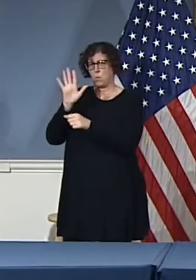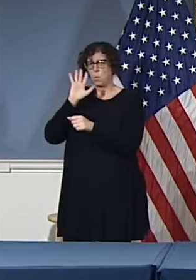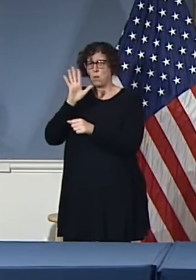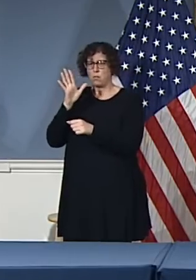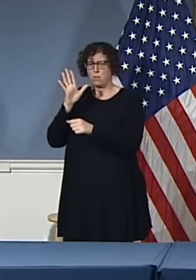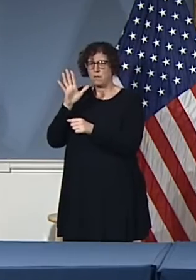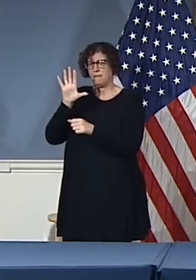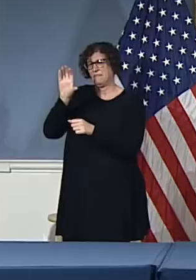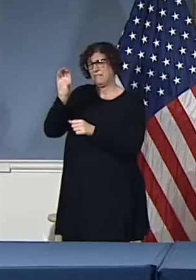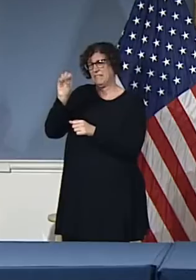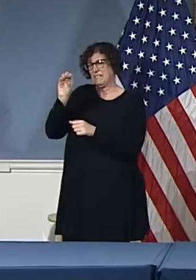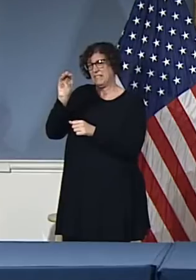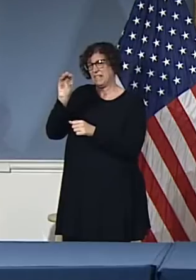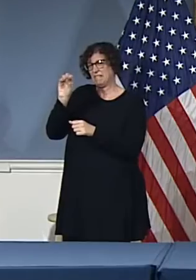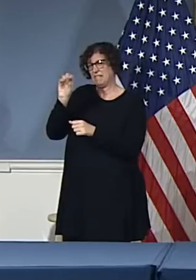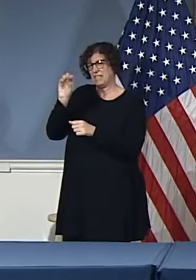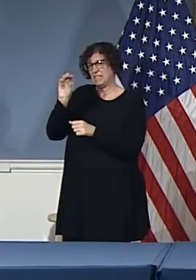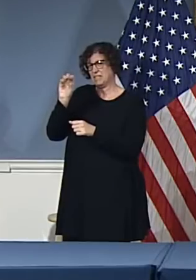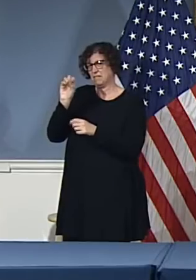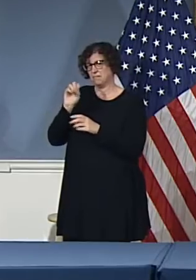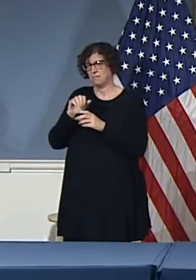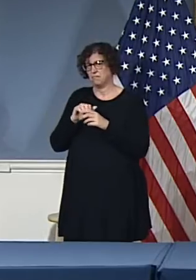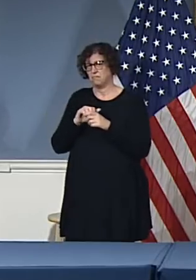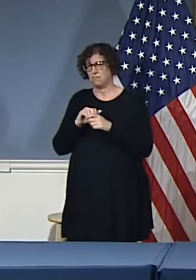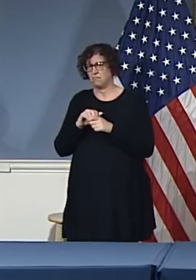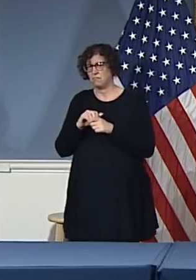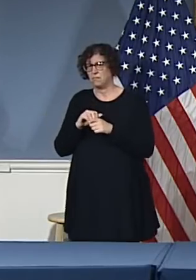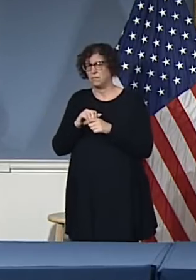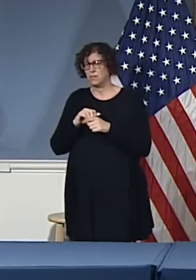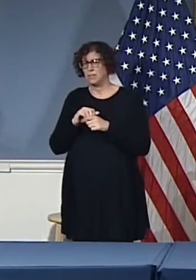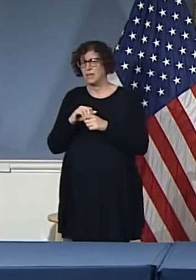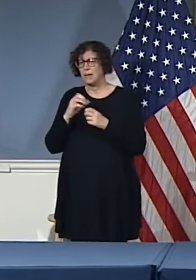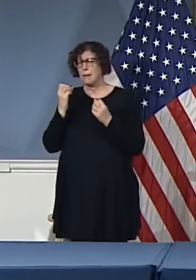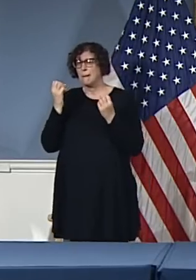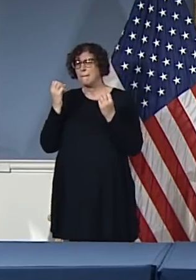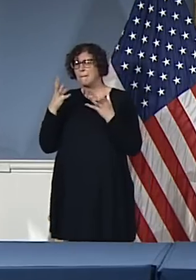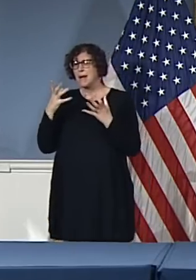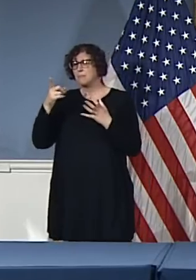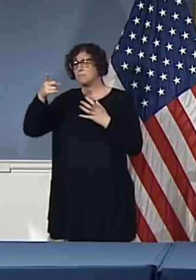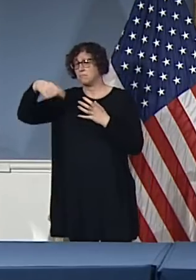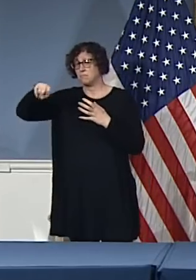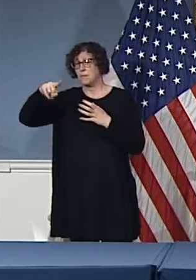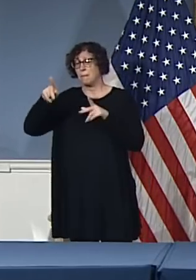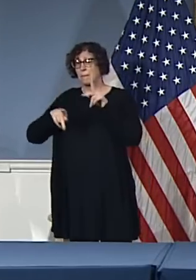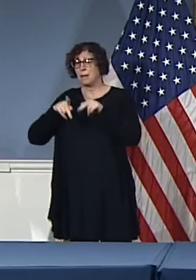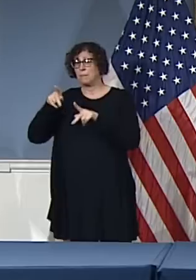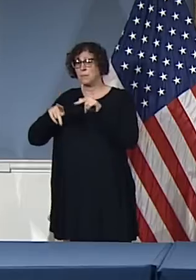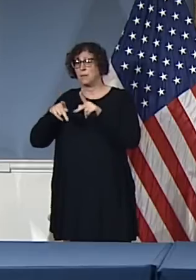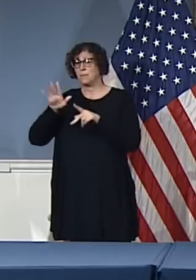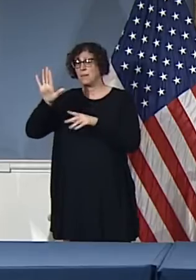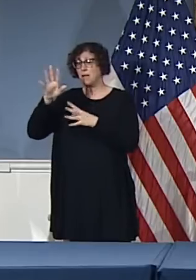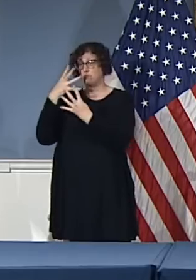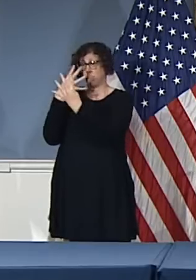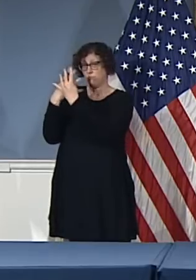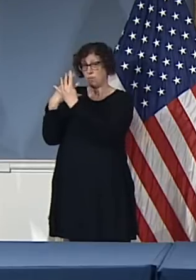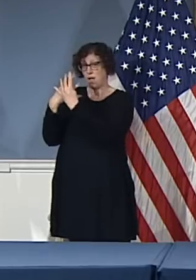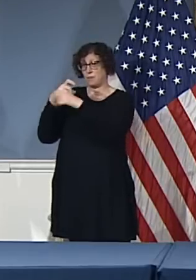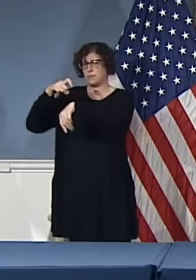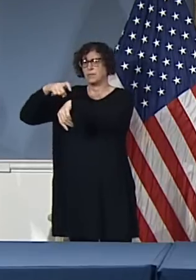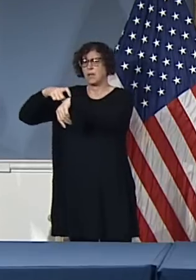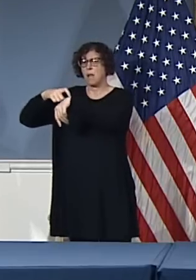DOC custody, serving a city sentence of 1 year or less, or under 1 year for low-level offenses. And my understanding is